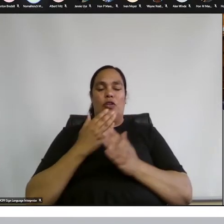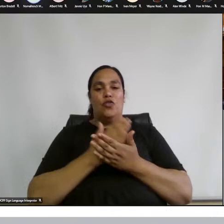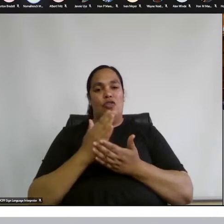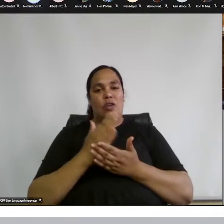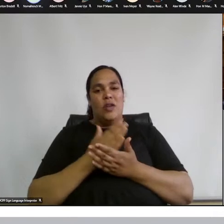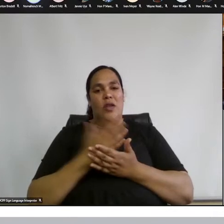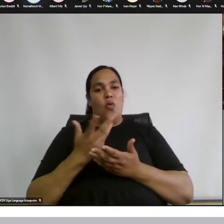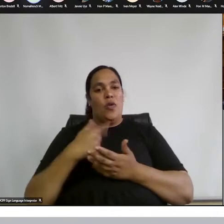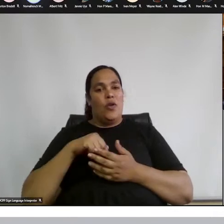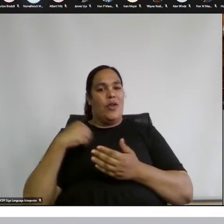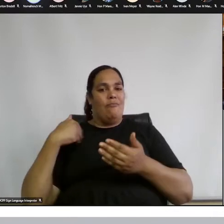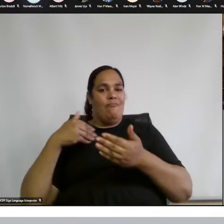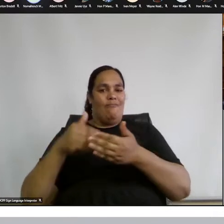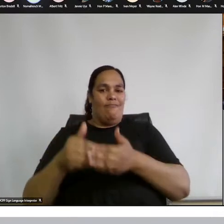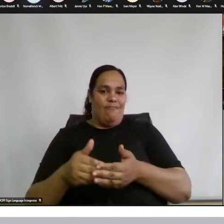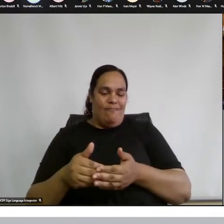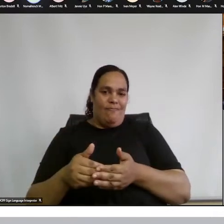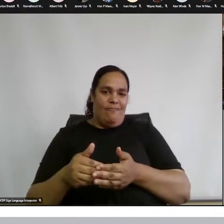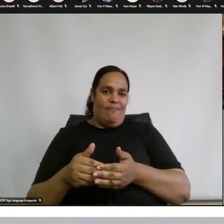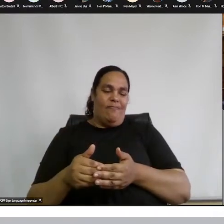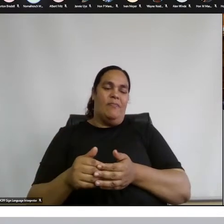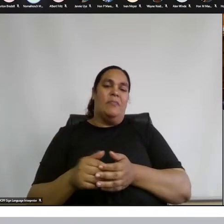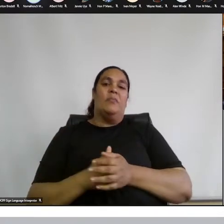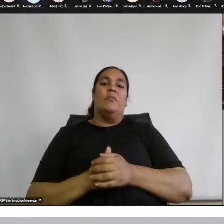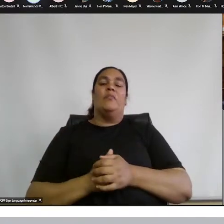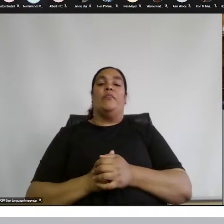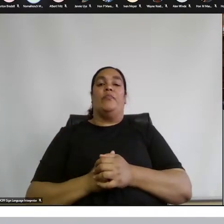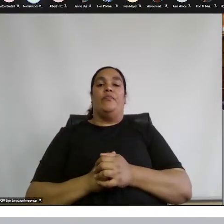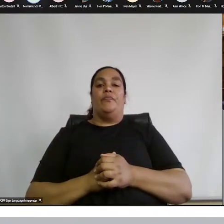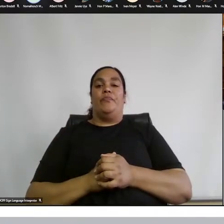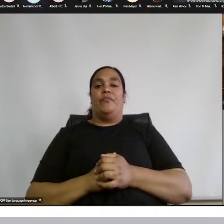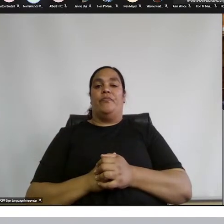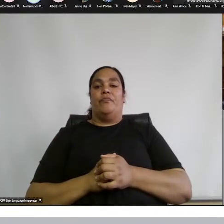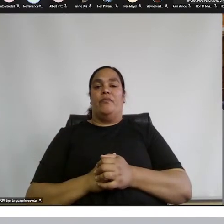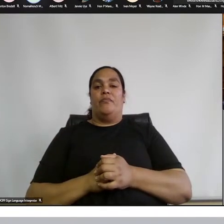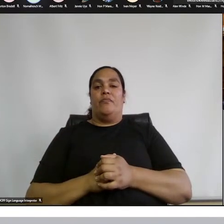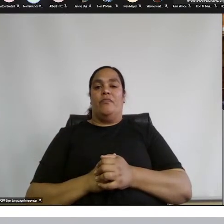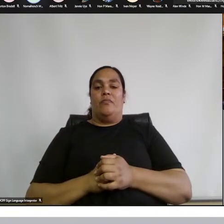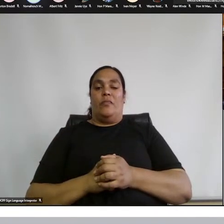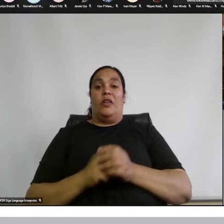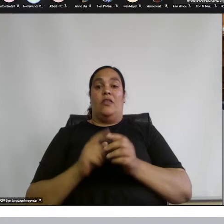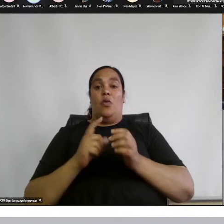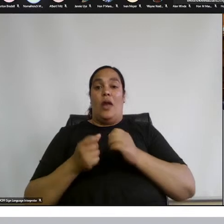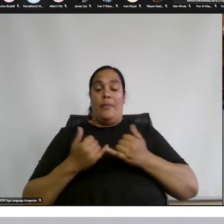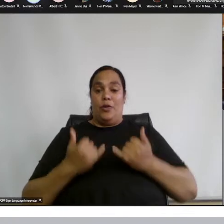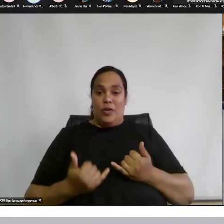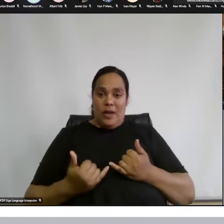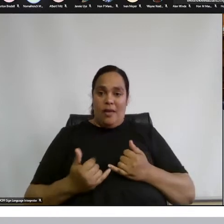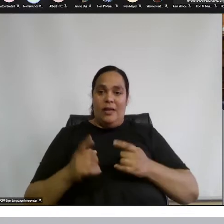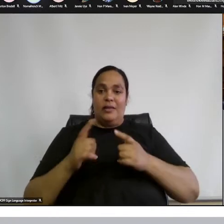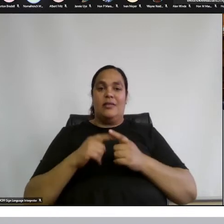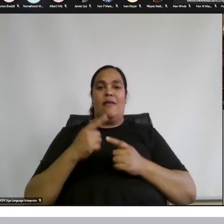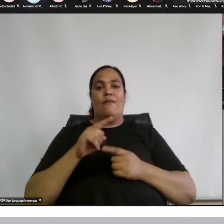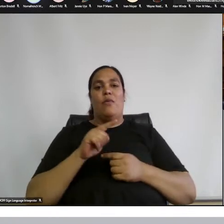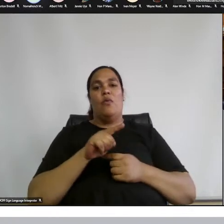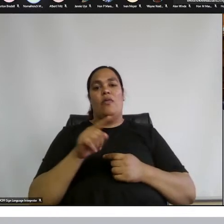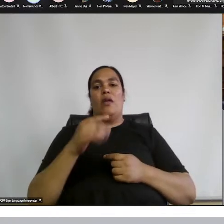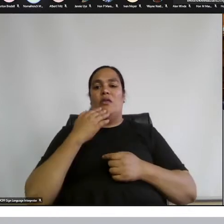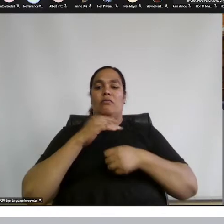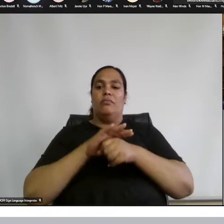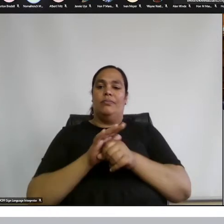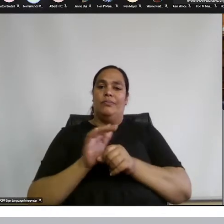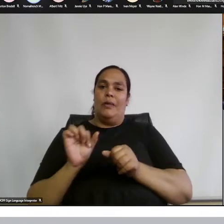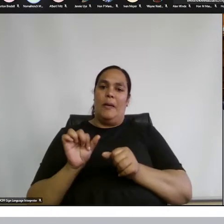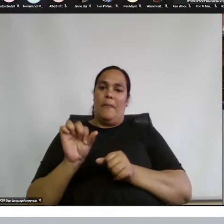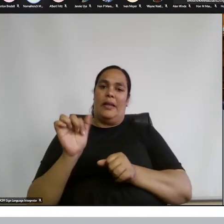where are we in terms of the statistics. As of 1 p.m. today, but even before that, as you recall that yesterday,